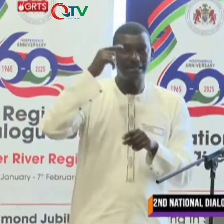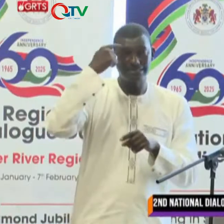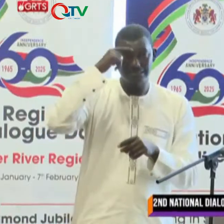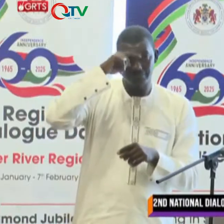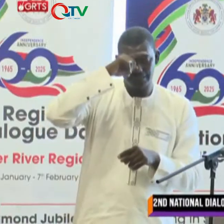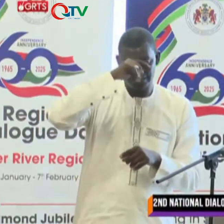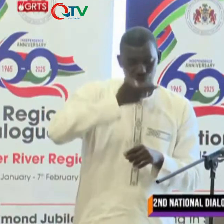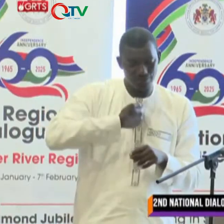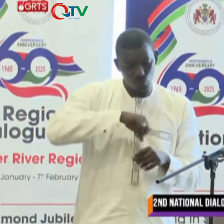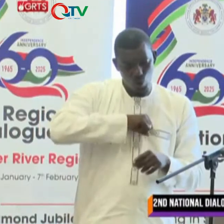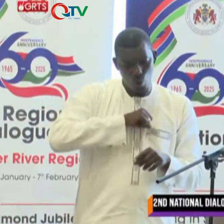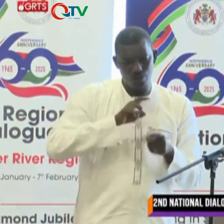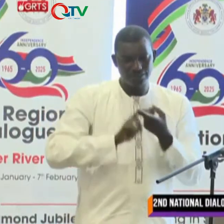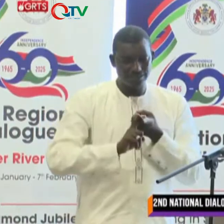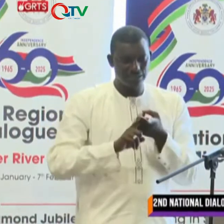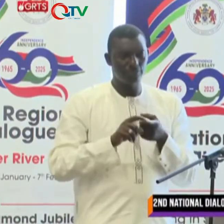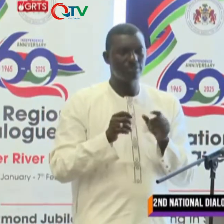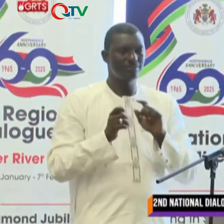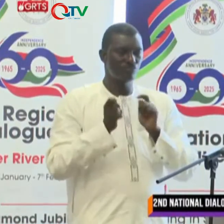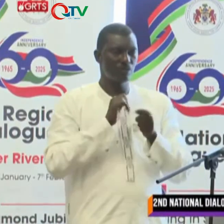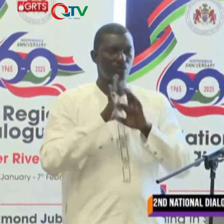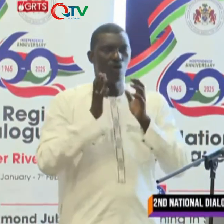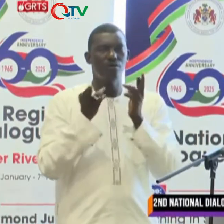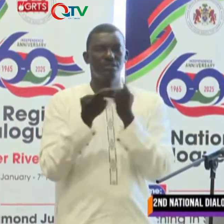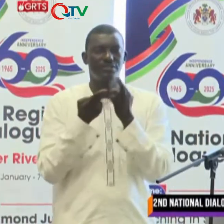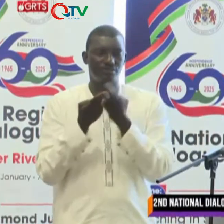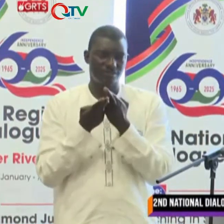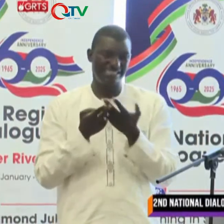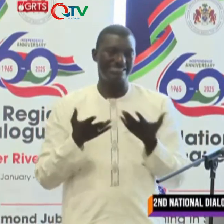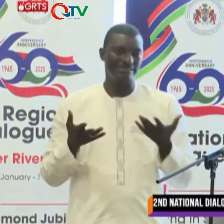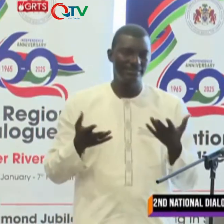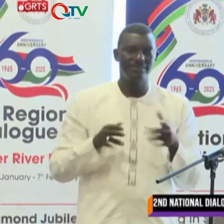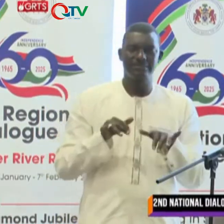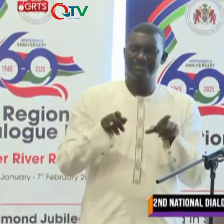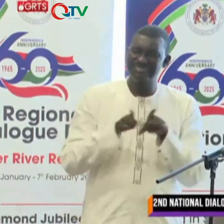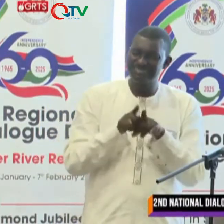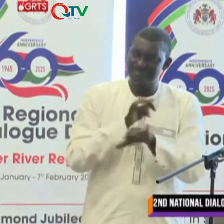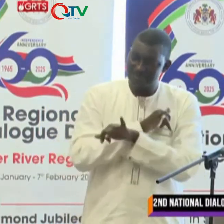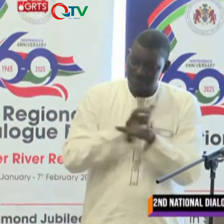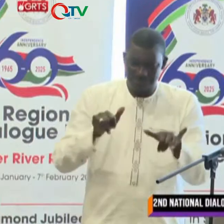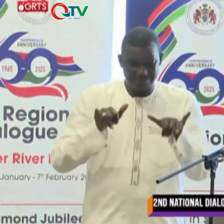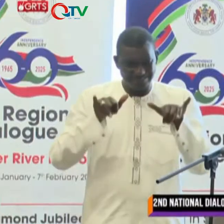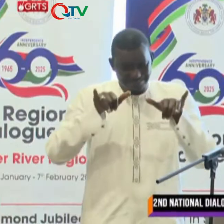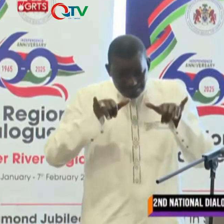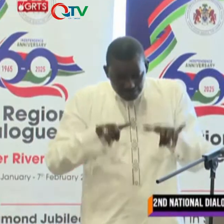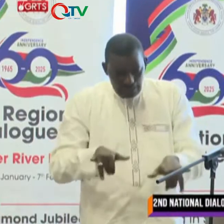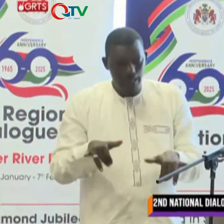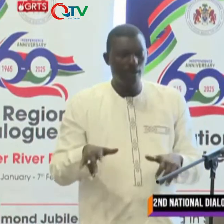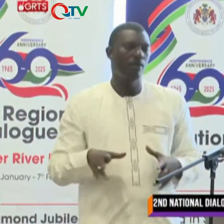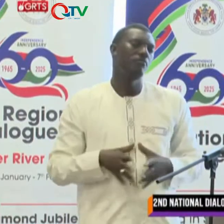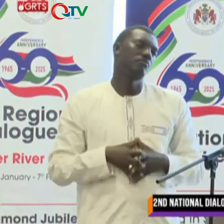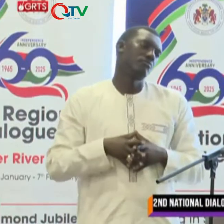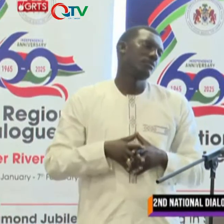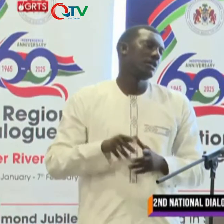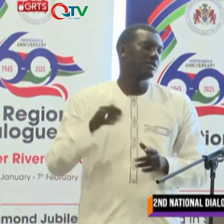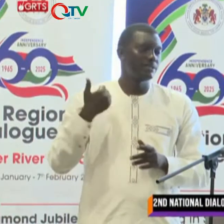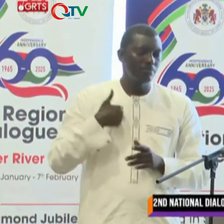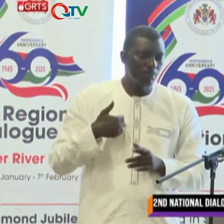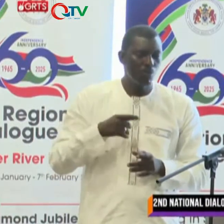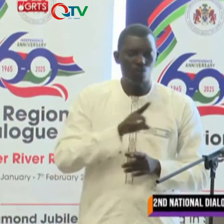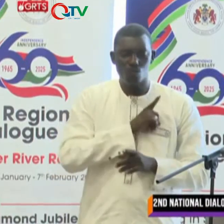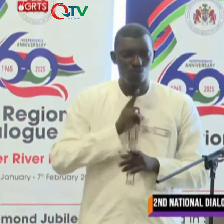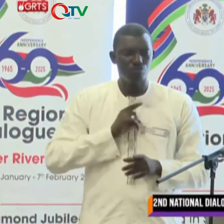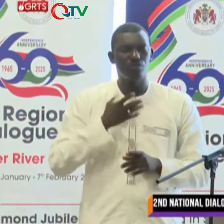take ownership and transform all those resources. You will still be moving in a circle. And as a people, we should know who we